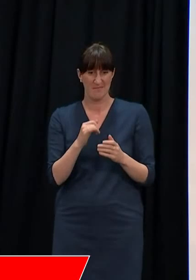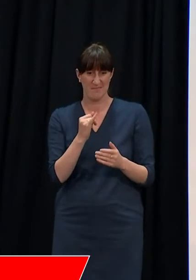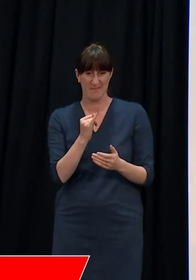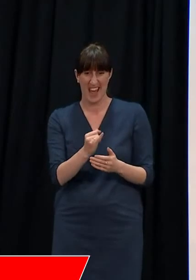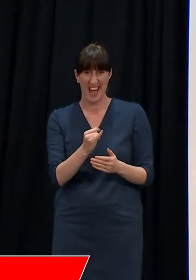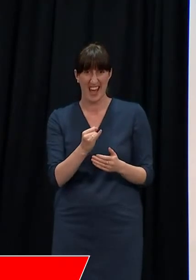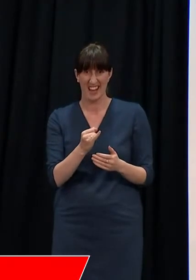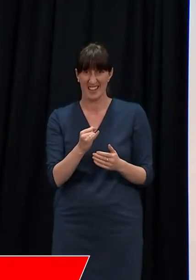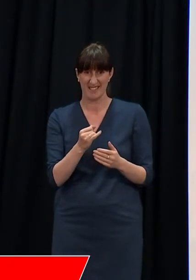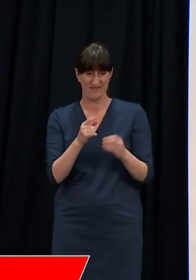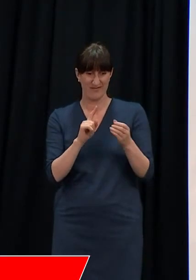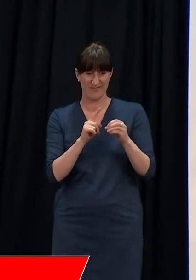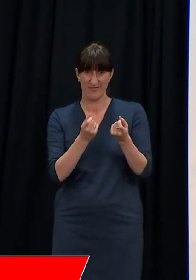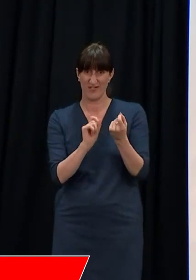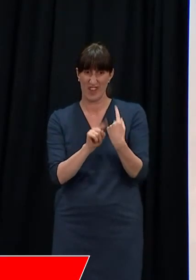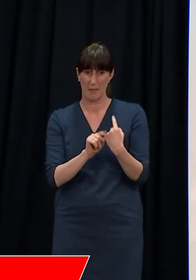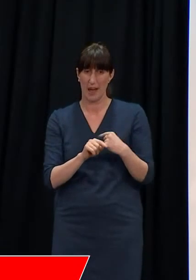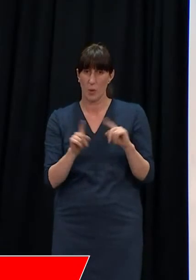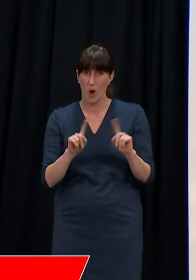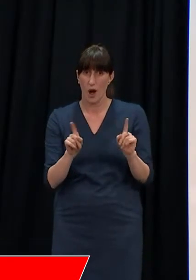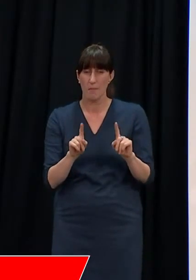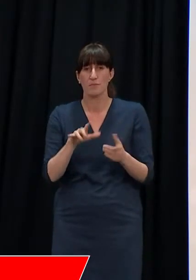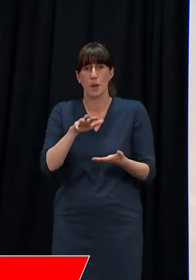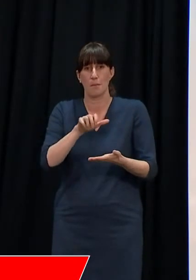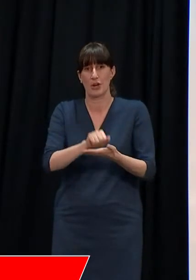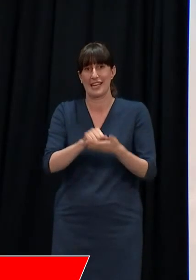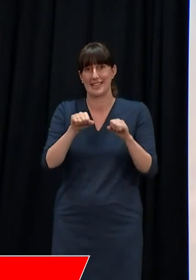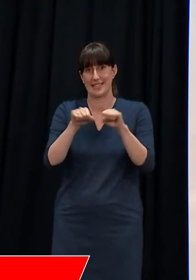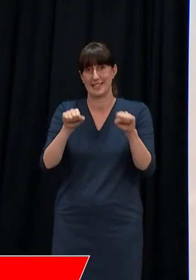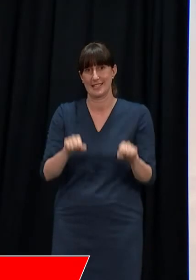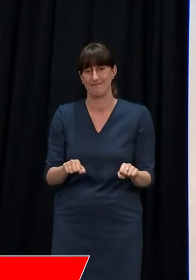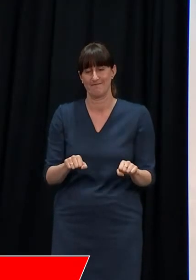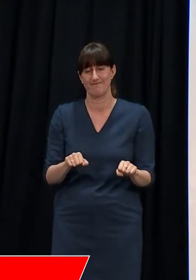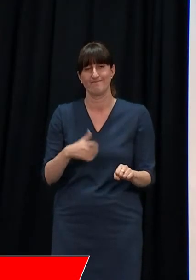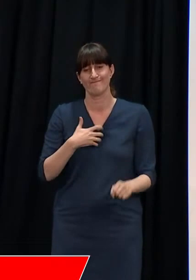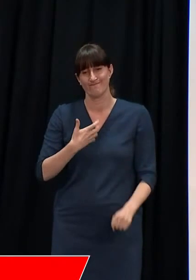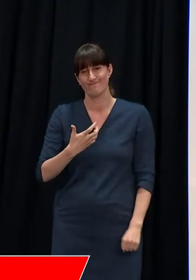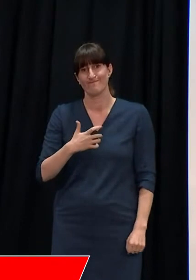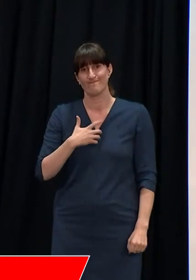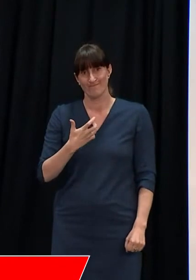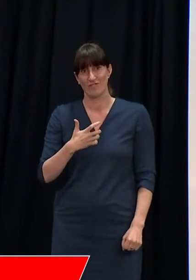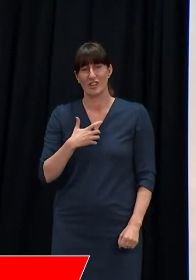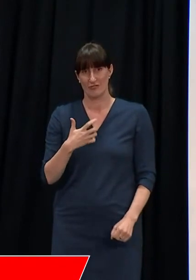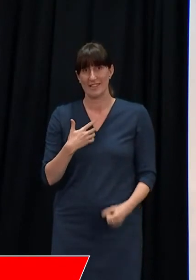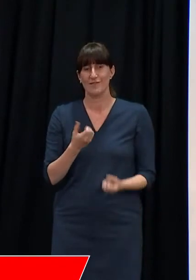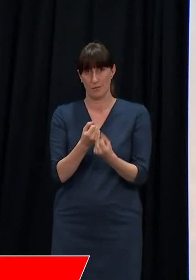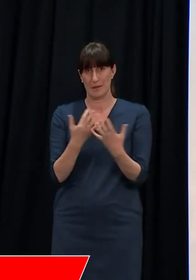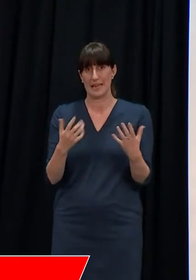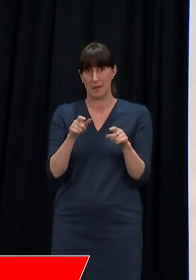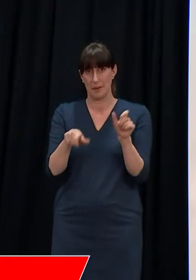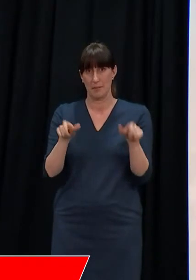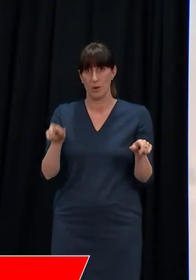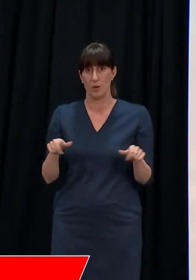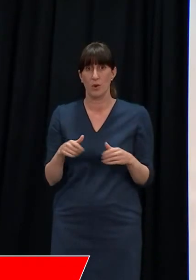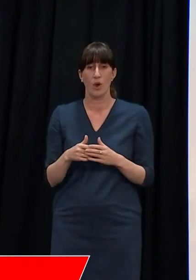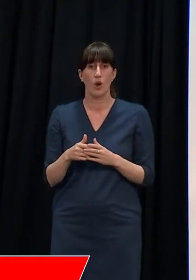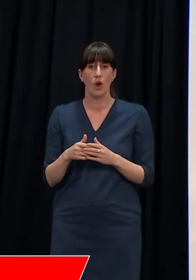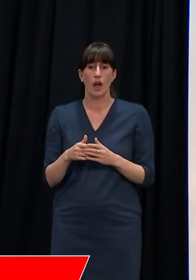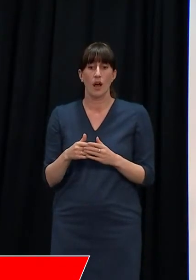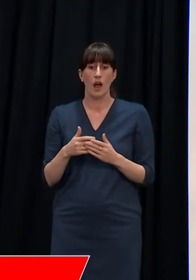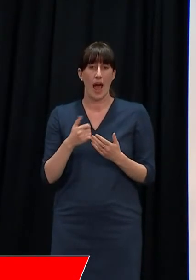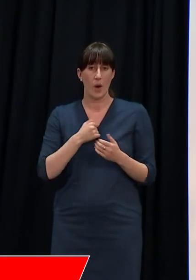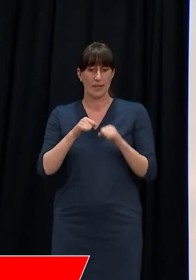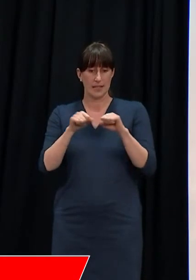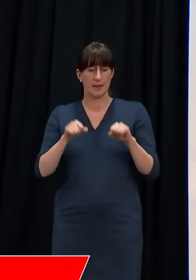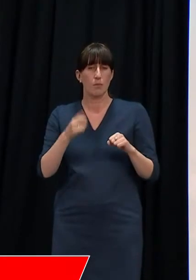booking is a point of frustration for many people. As I indicated last week, when we are in a position to open up for new bookings, the system